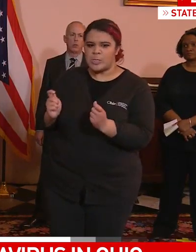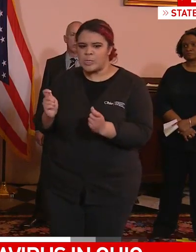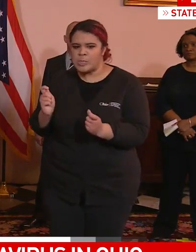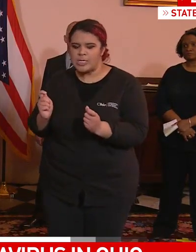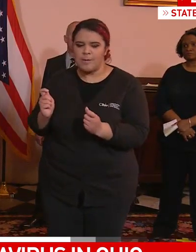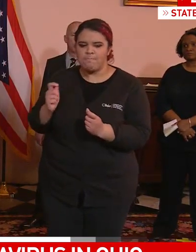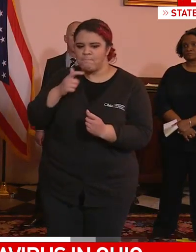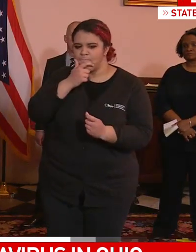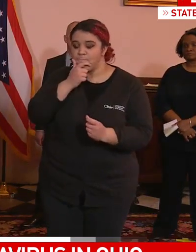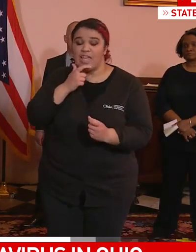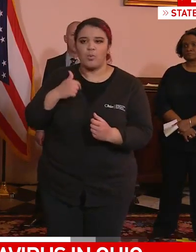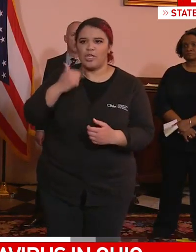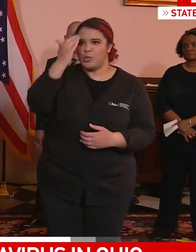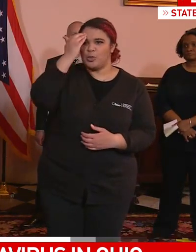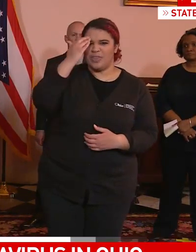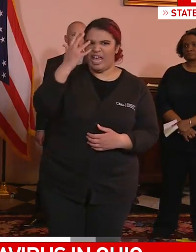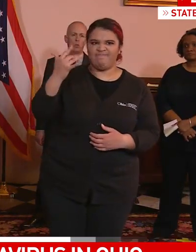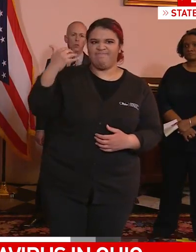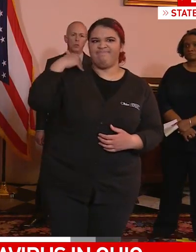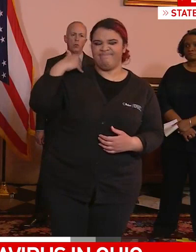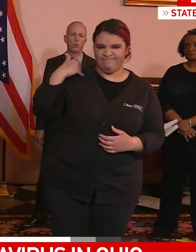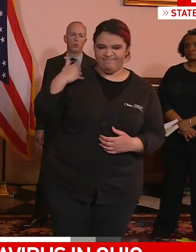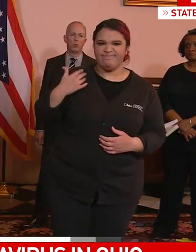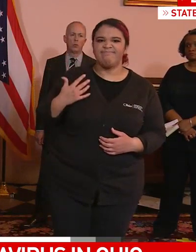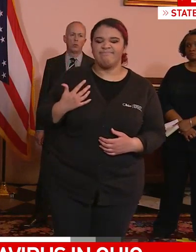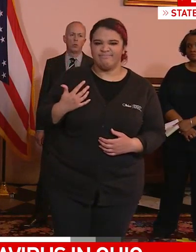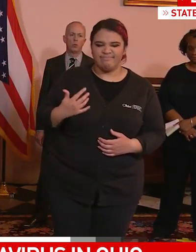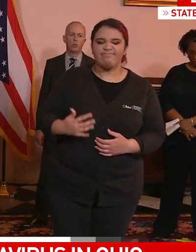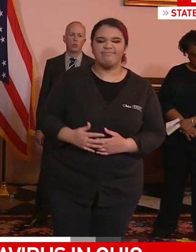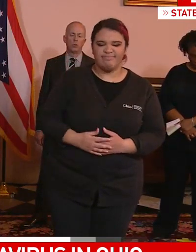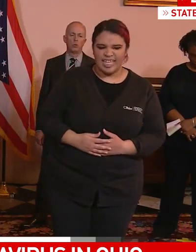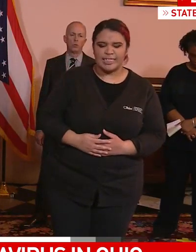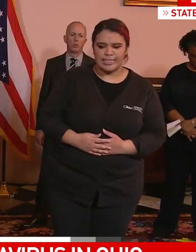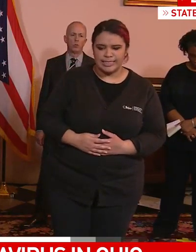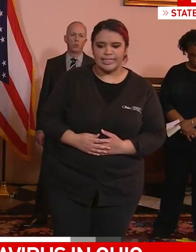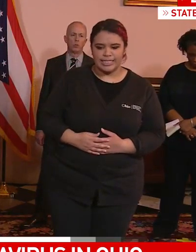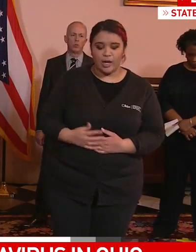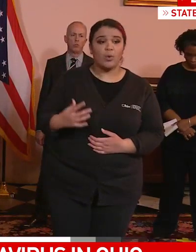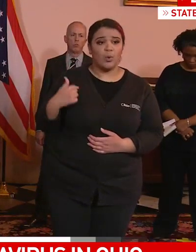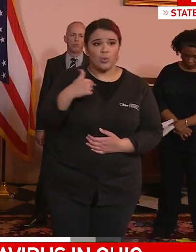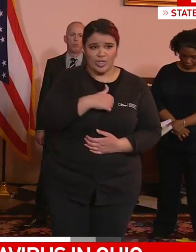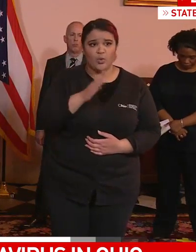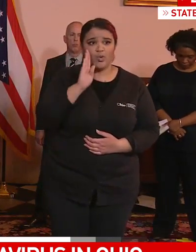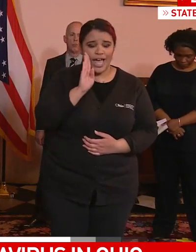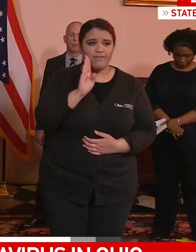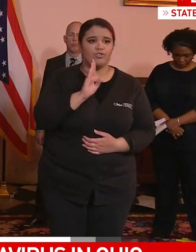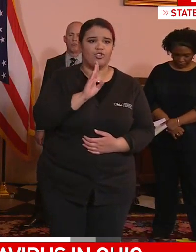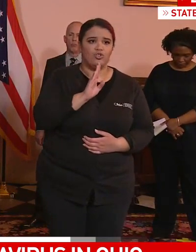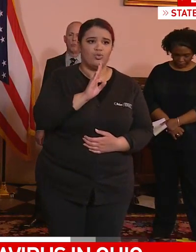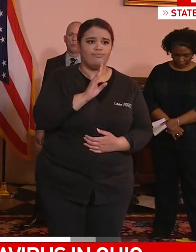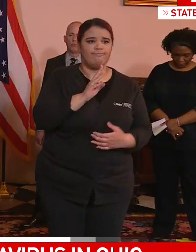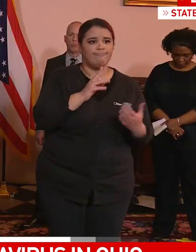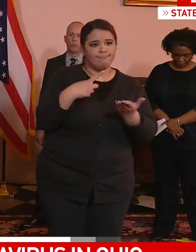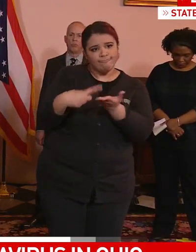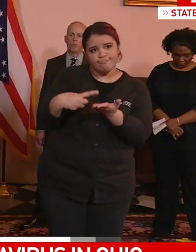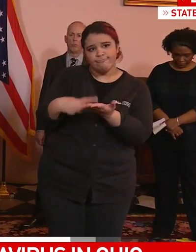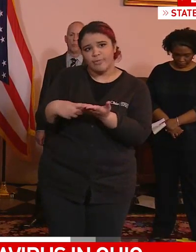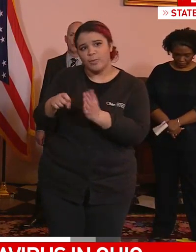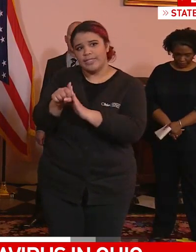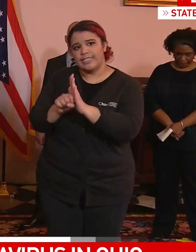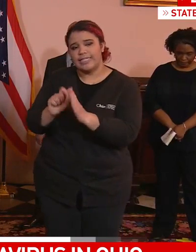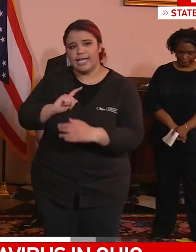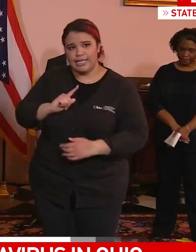before this crisis. This needs to be done. It's something that we will have to address with the state legislature, with